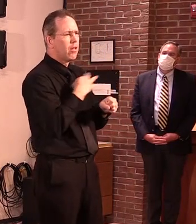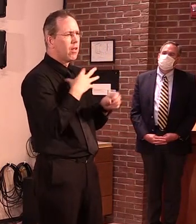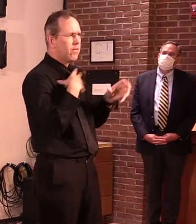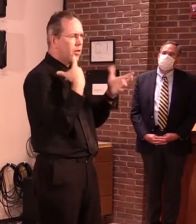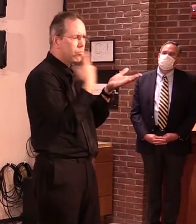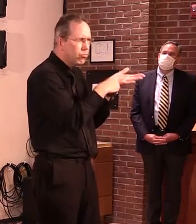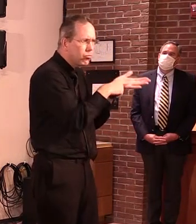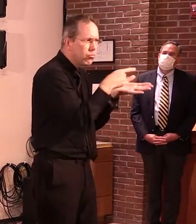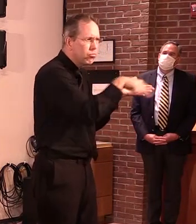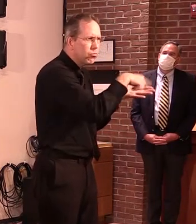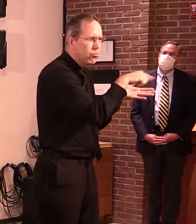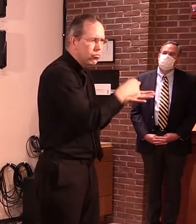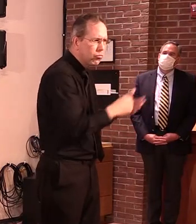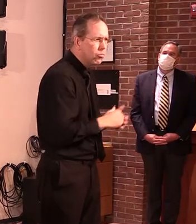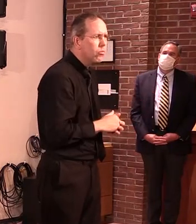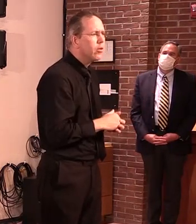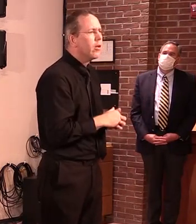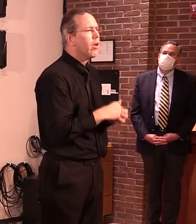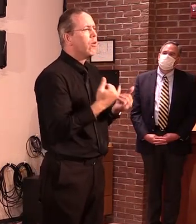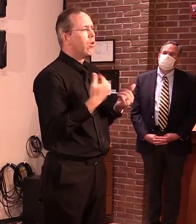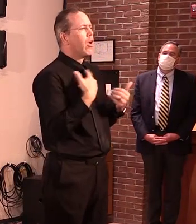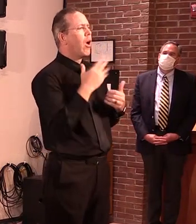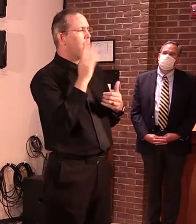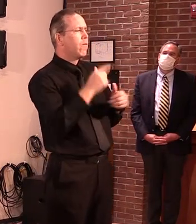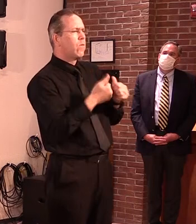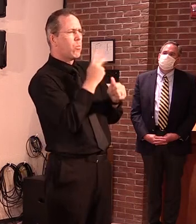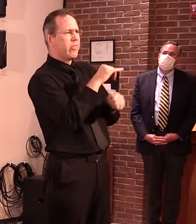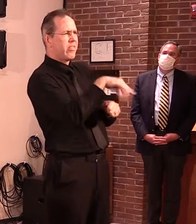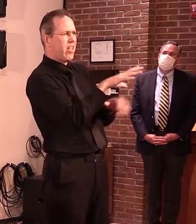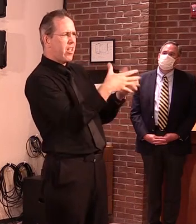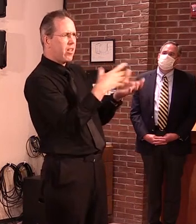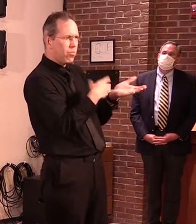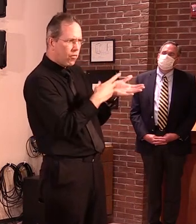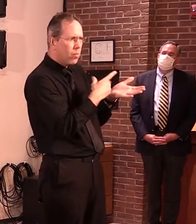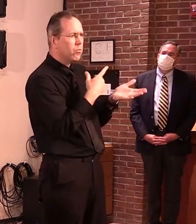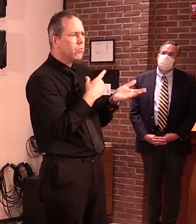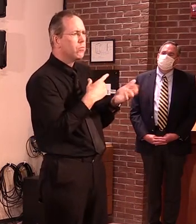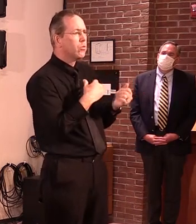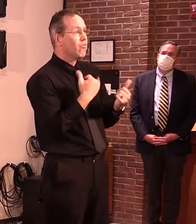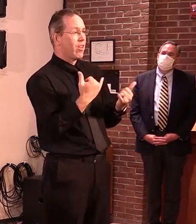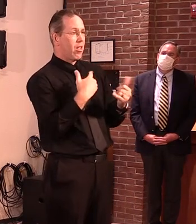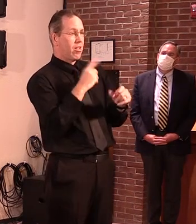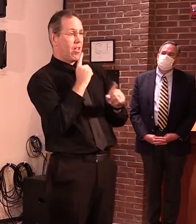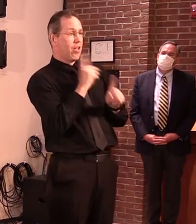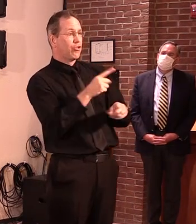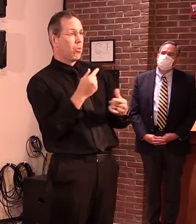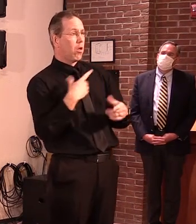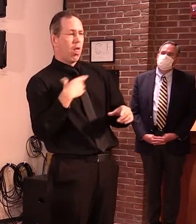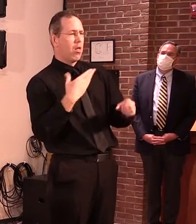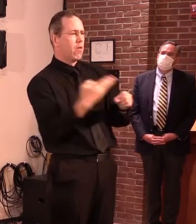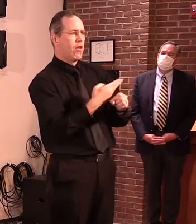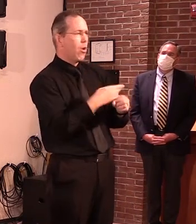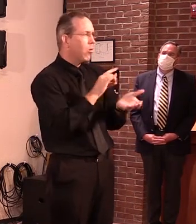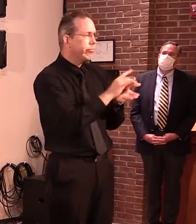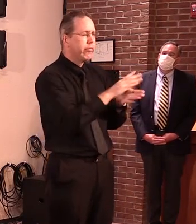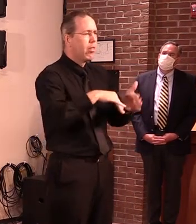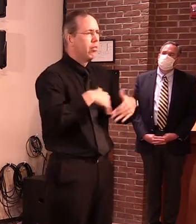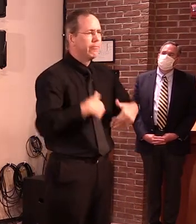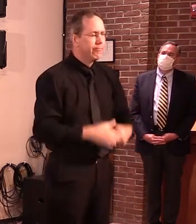But I'll have to follow up on that as well. But the answer to your question is no. Thank you very much.